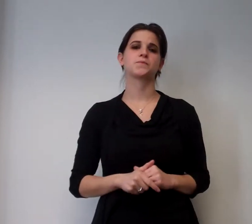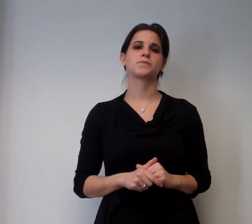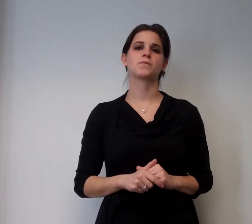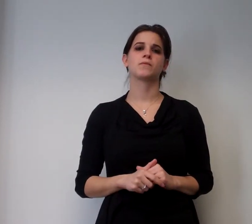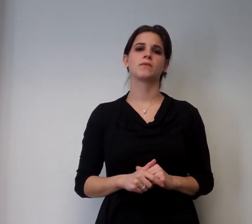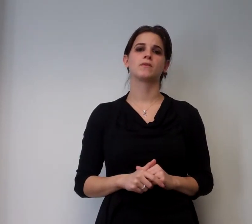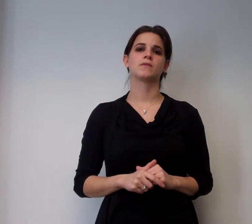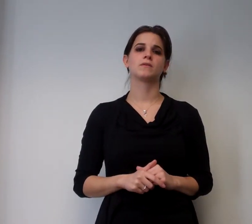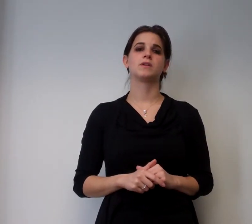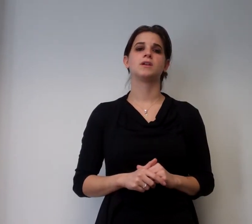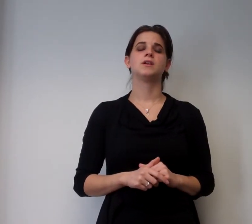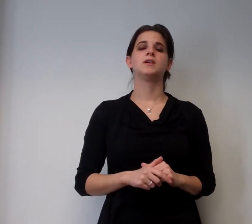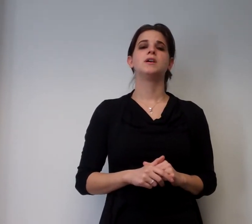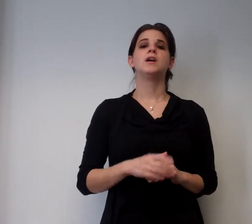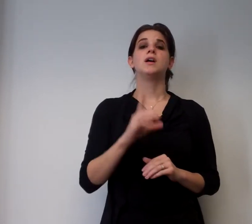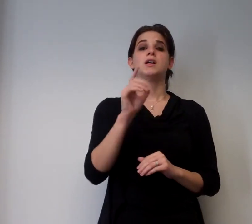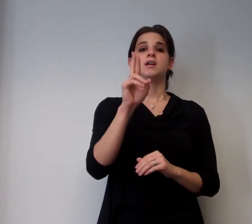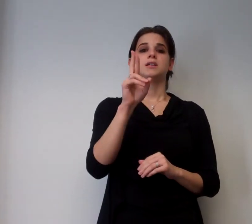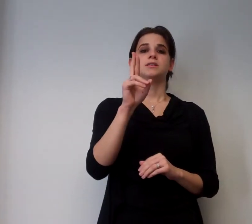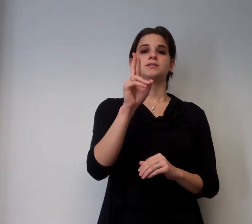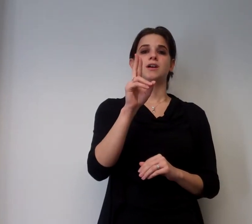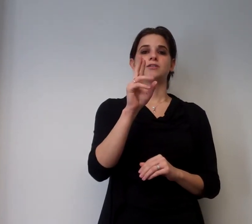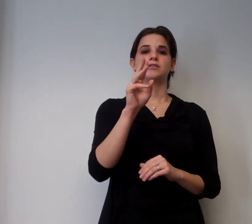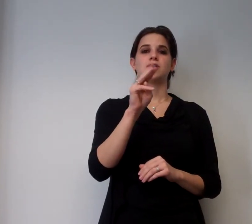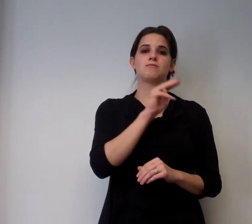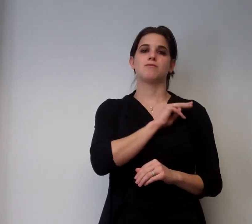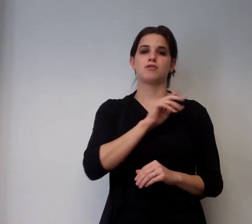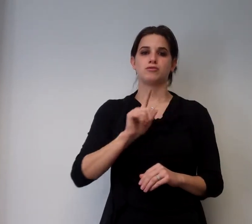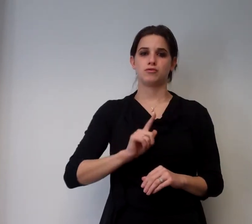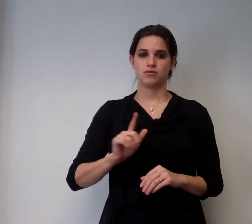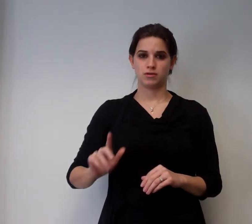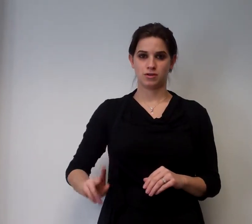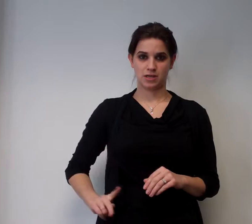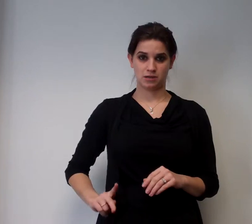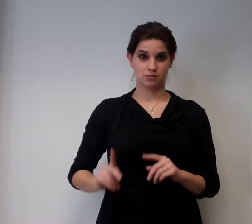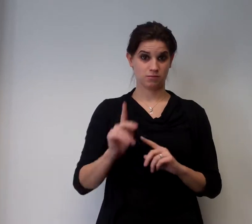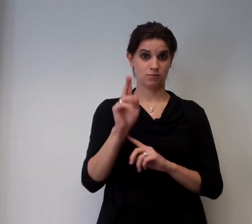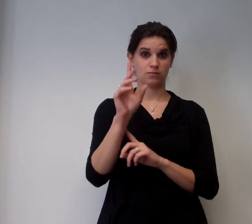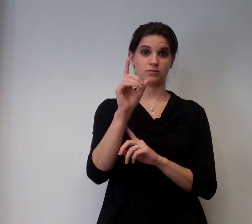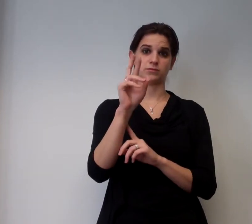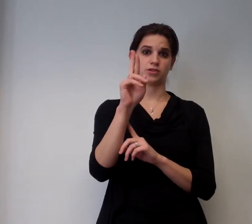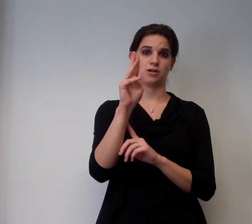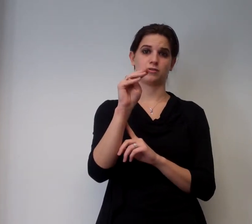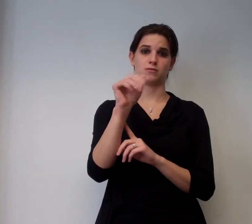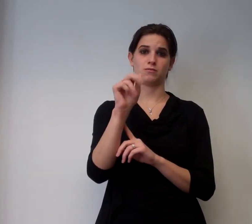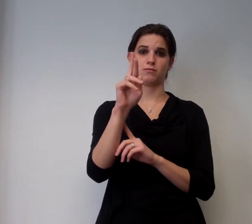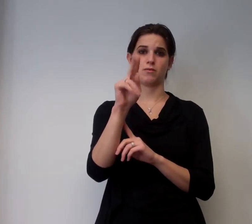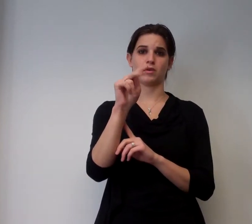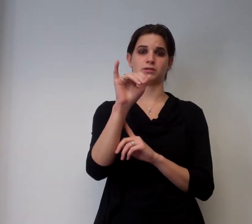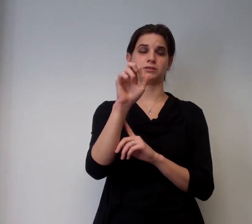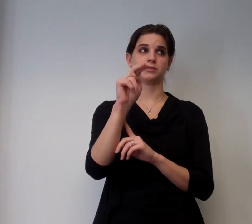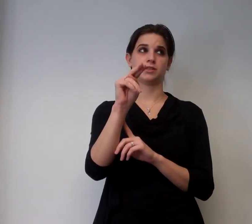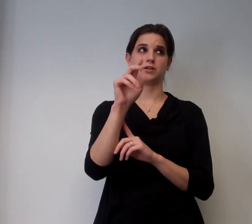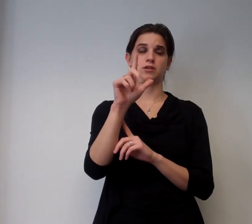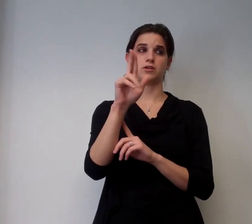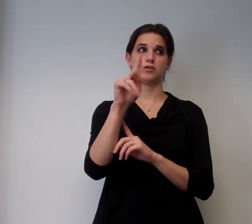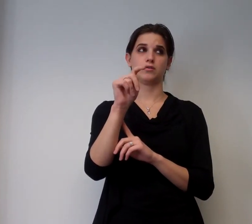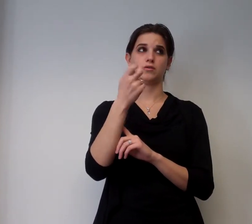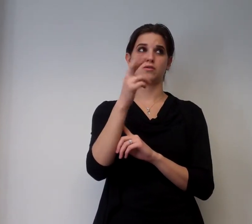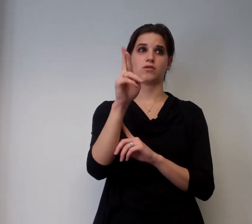Dr. Martin Luther King and James Lawson are 2 names that are at the top of the list when you are talking about the nonviolent revolution.